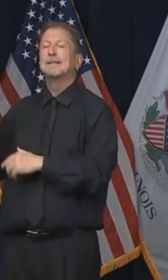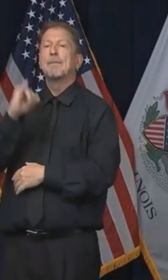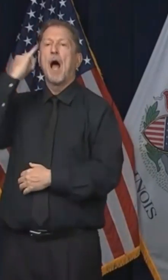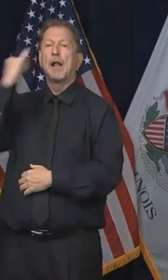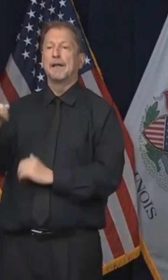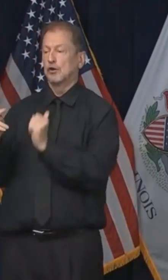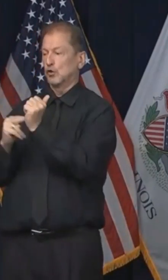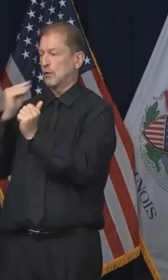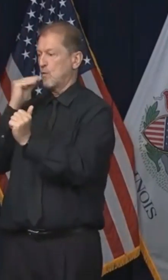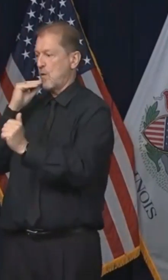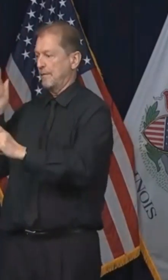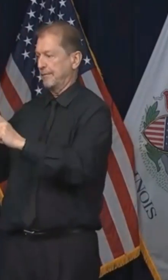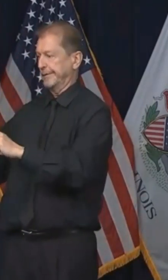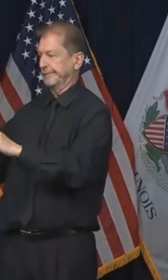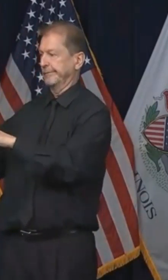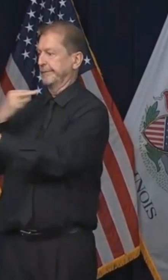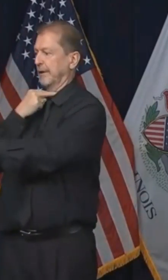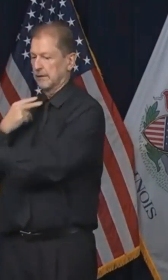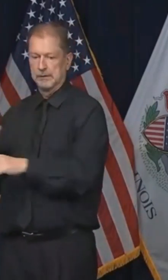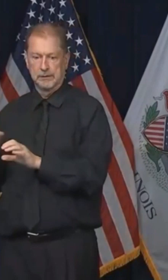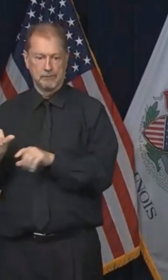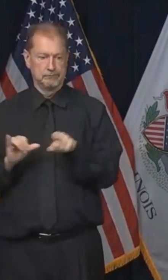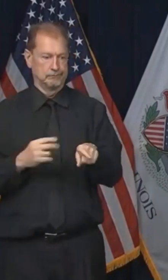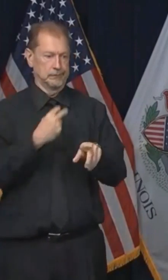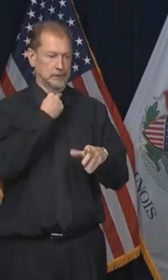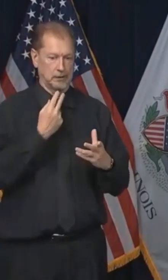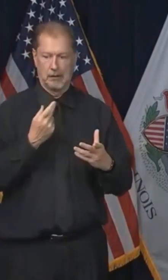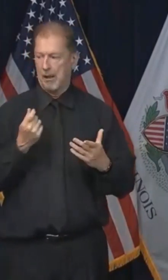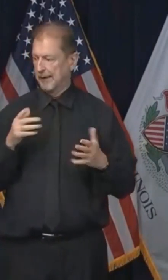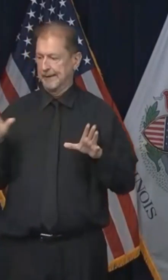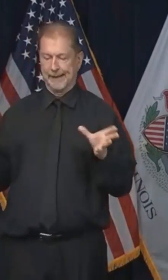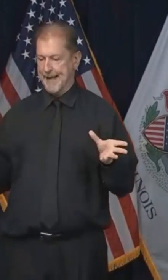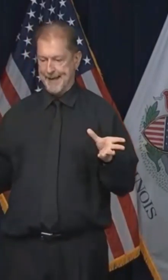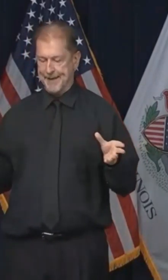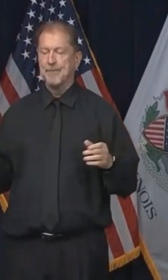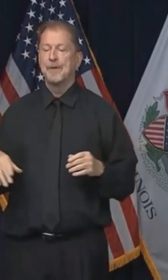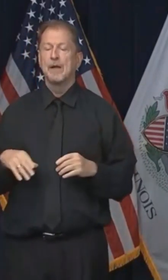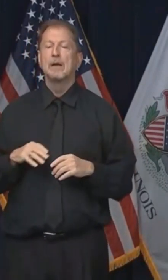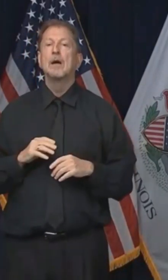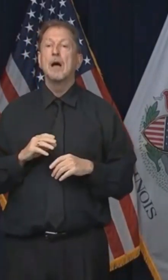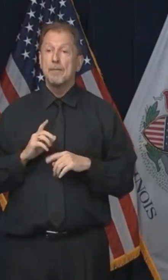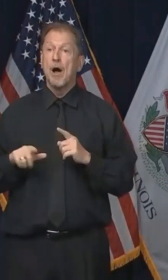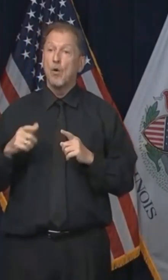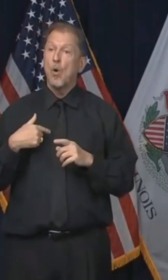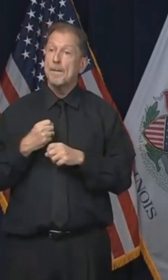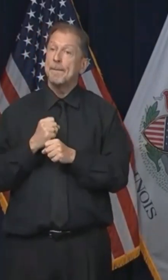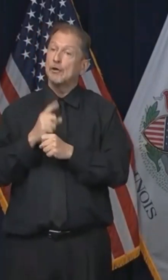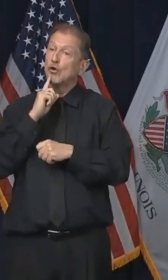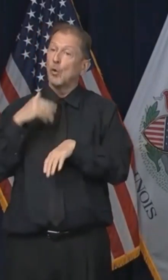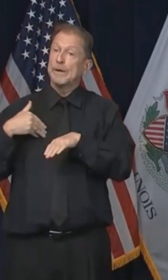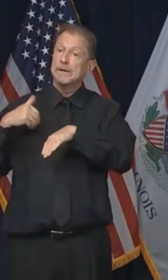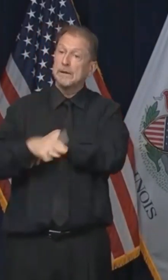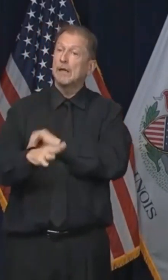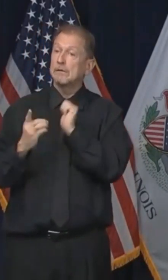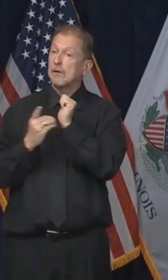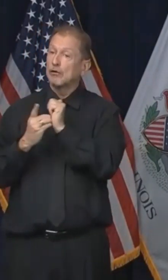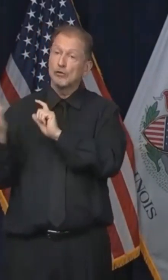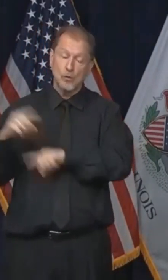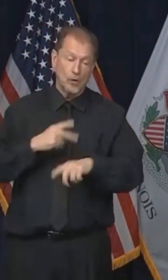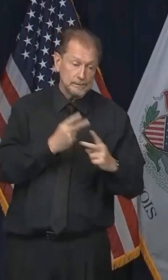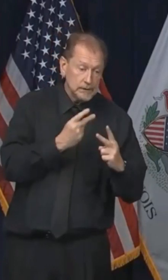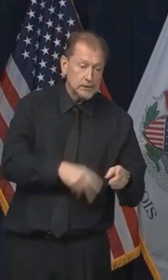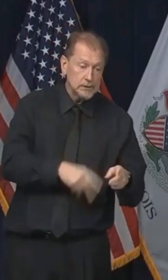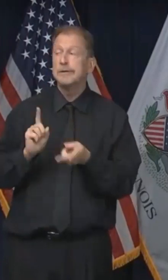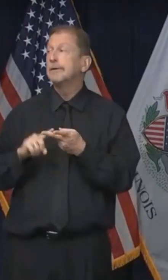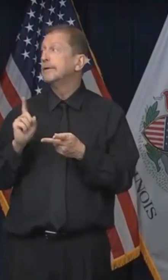people really can't move out very easily. And so we want to make sure they get the medical care that they need, as well as quarantine